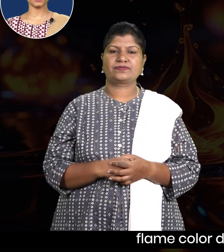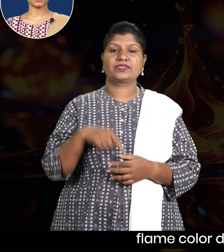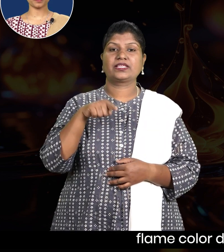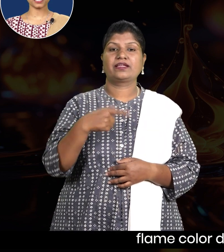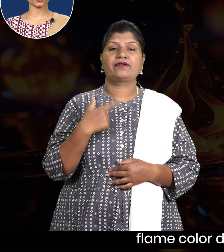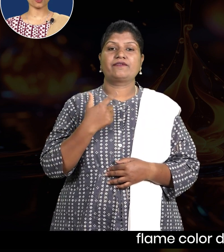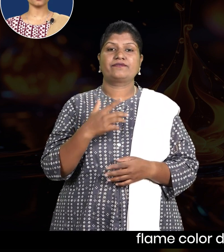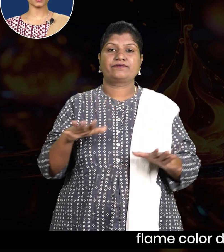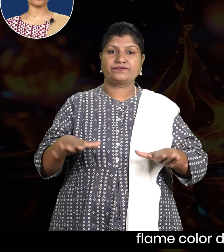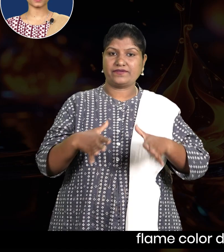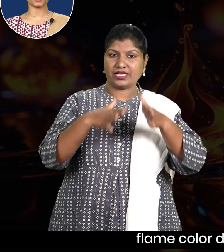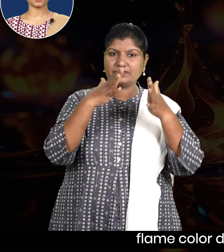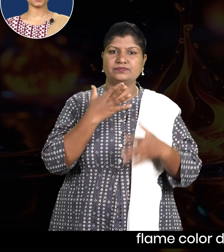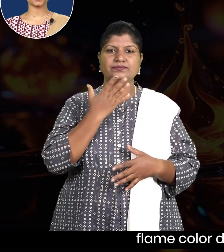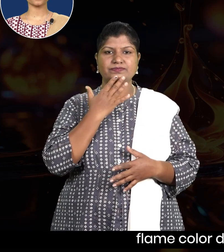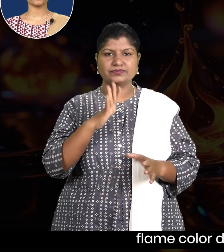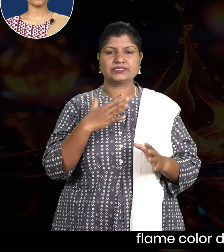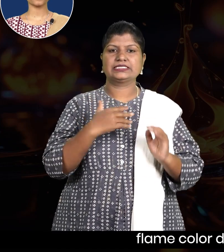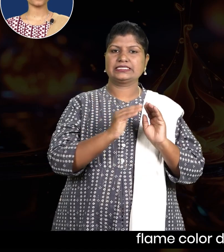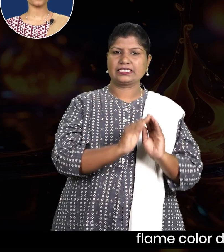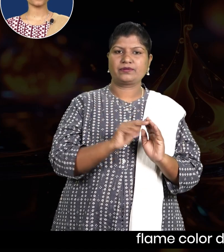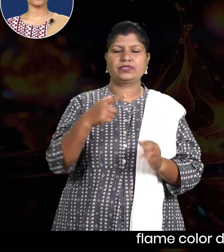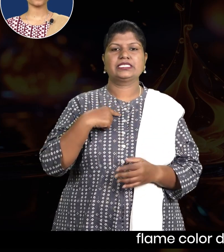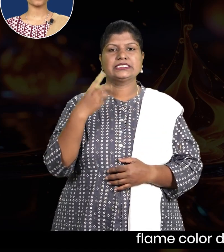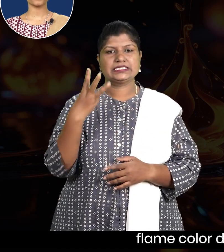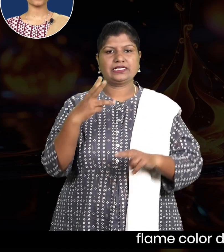flame color depends on 3 factors: